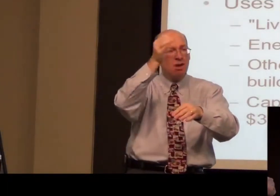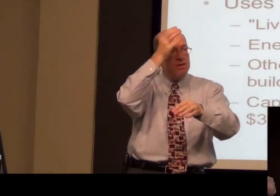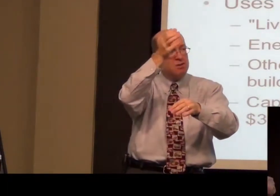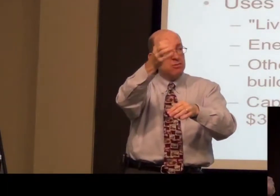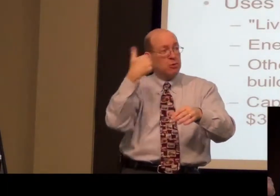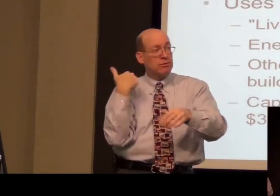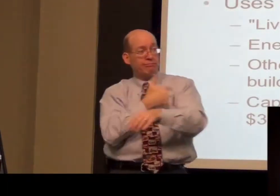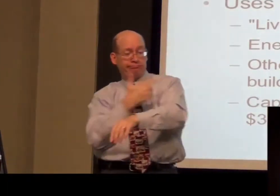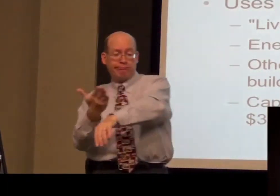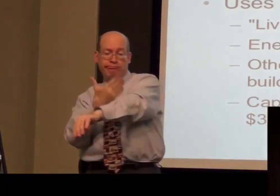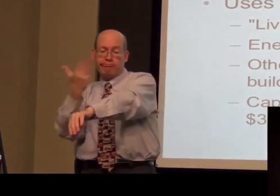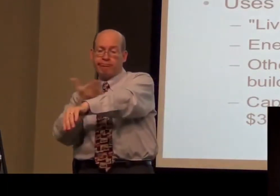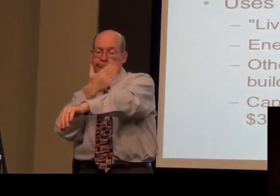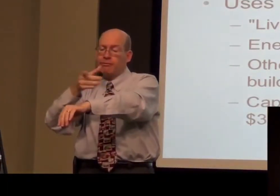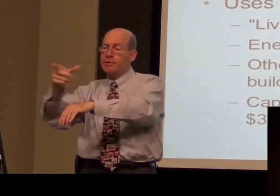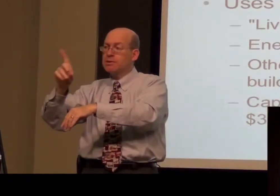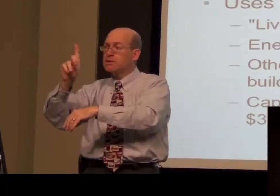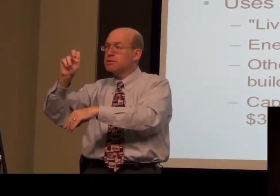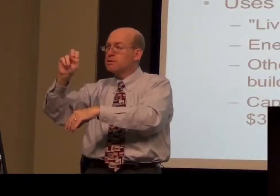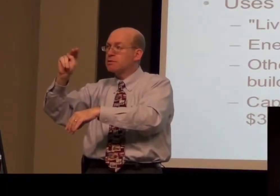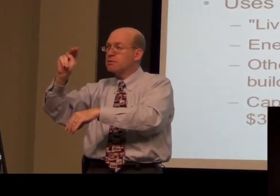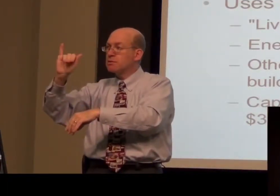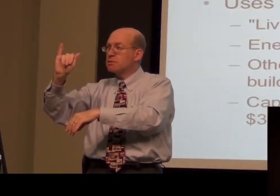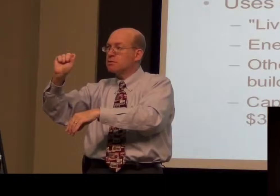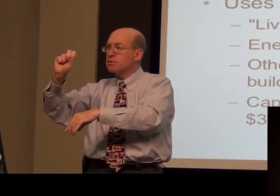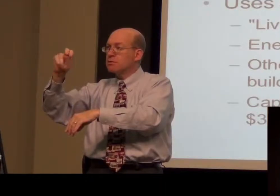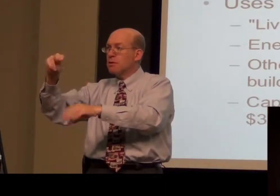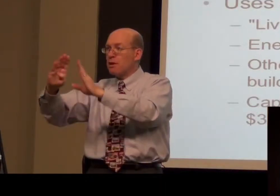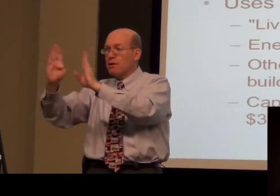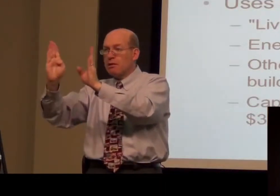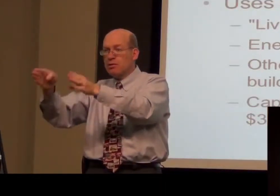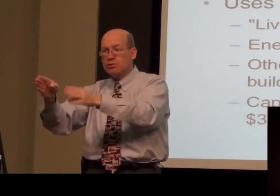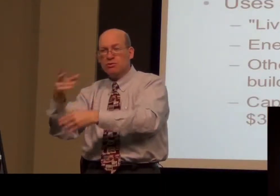housing, such as the Dawes House, Fay House. We wanted to renovate them.